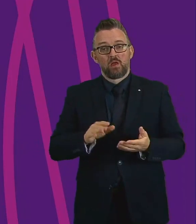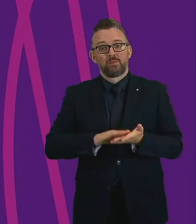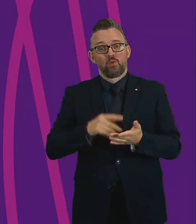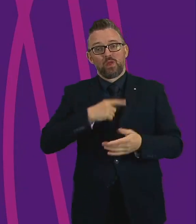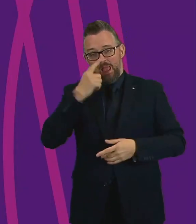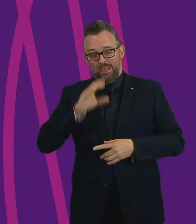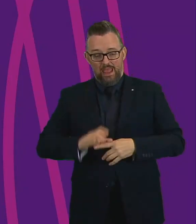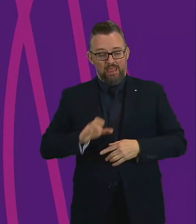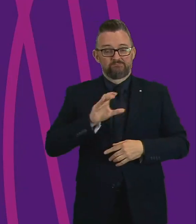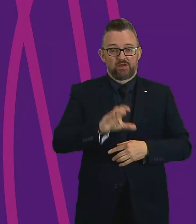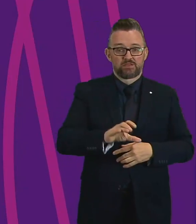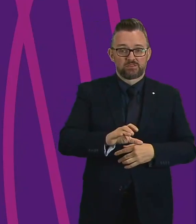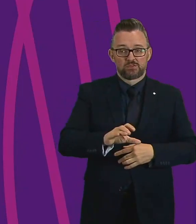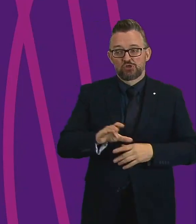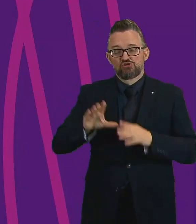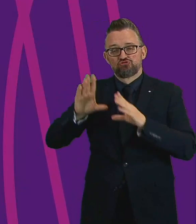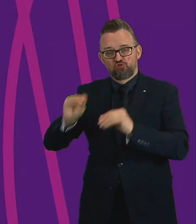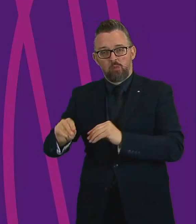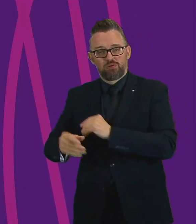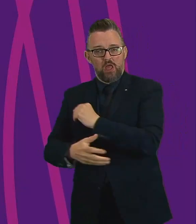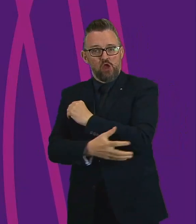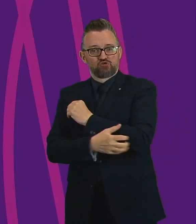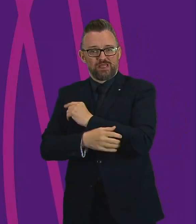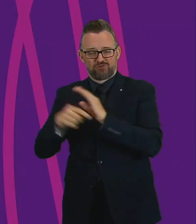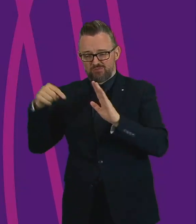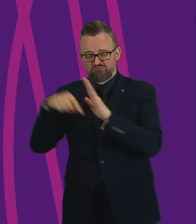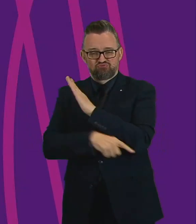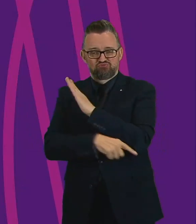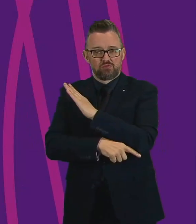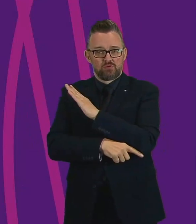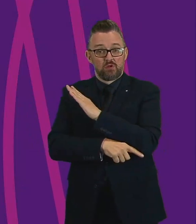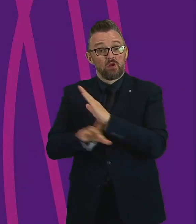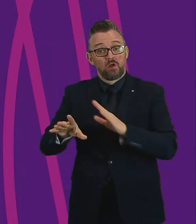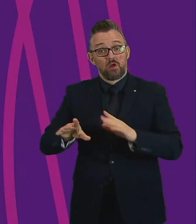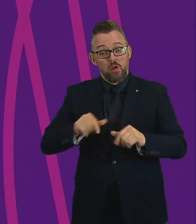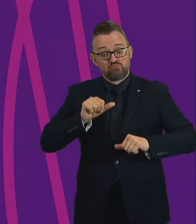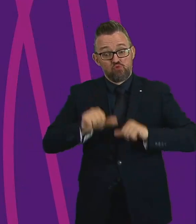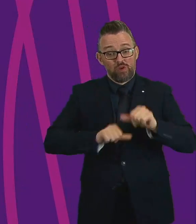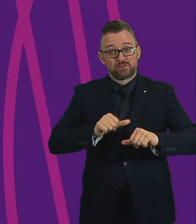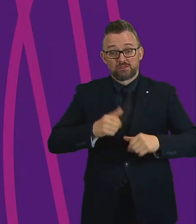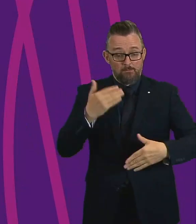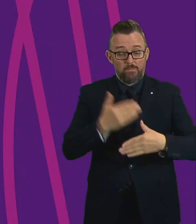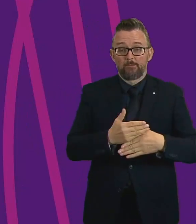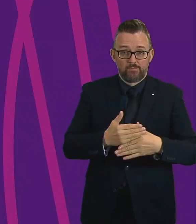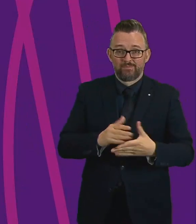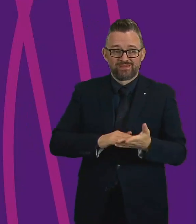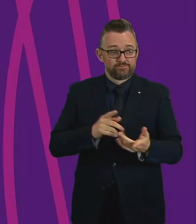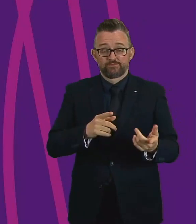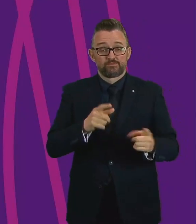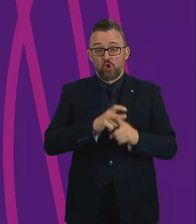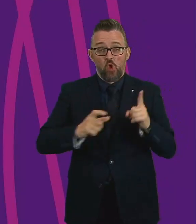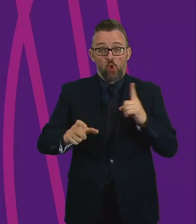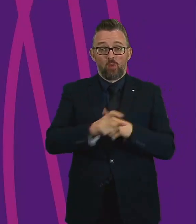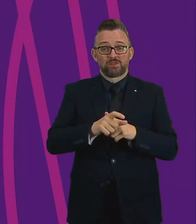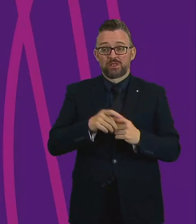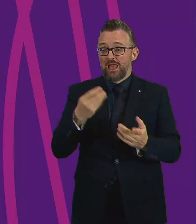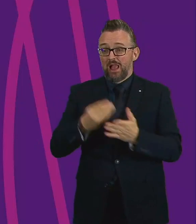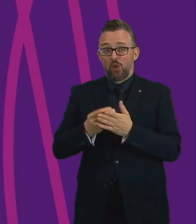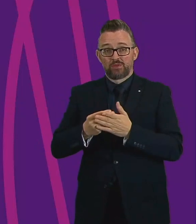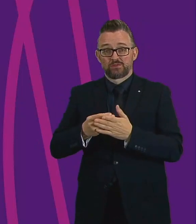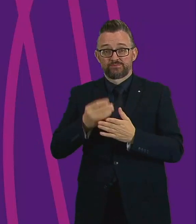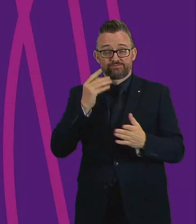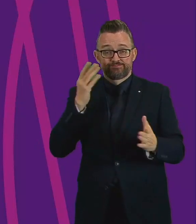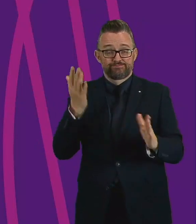and reject austerity. And a failure to make progress will prove unthinkable for our communities, our economy and our